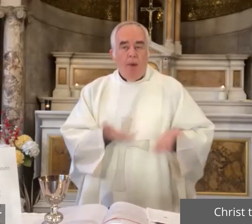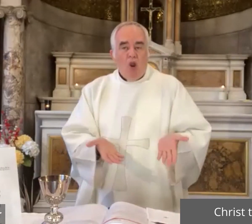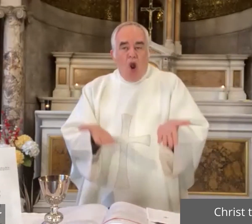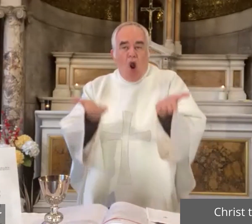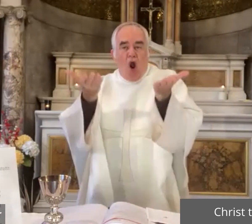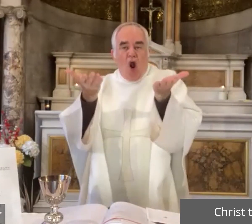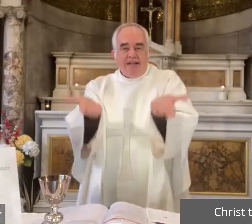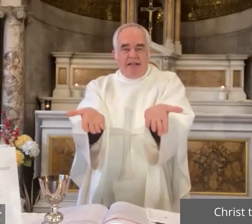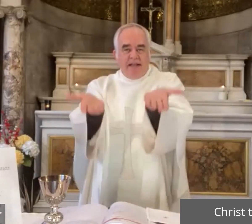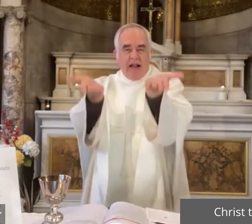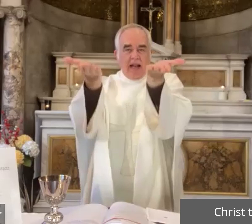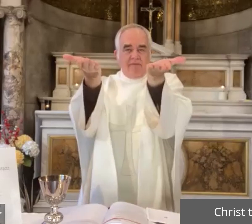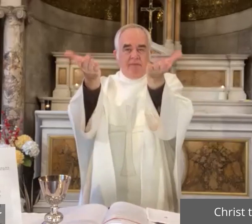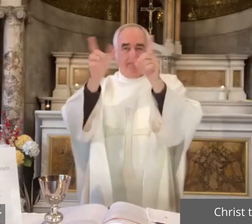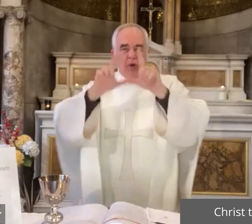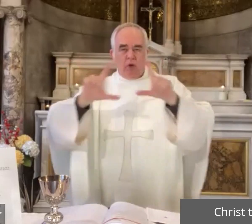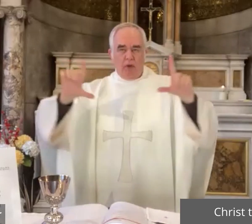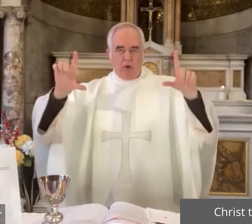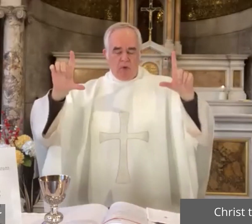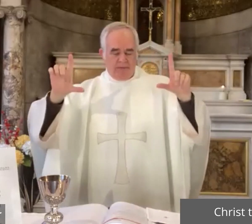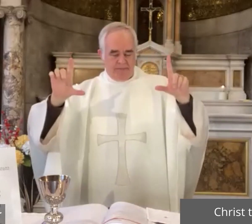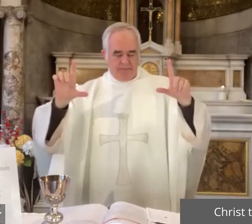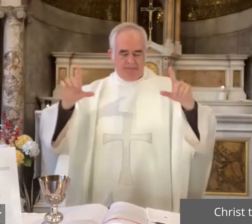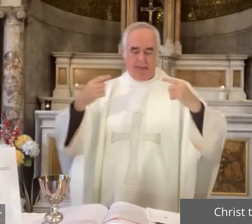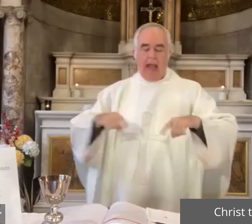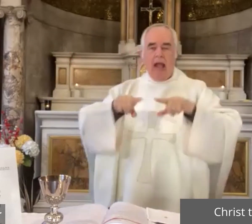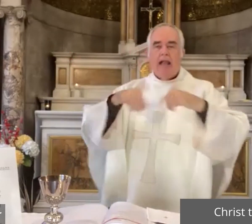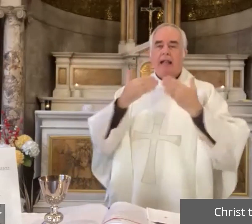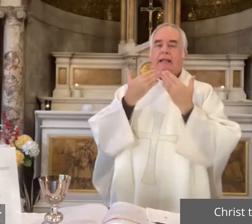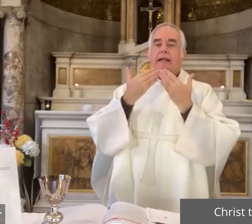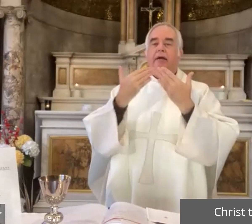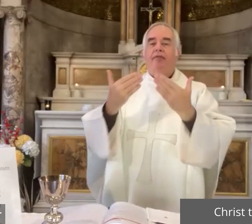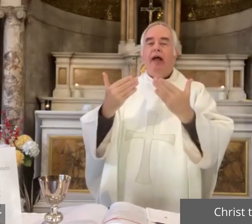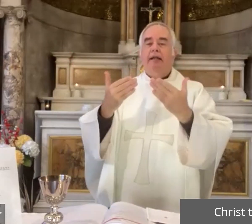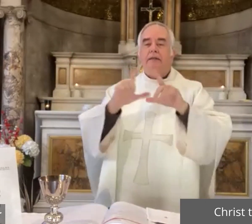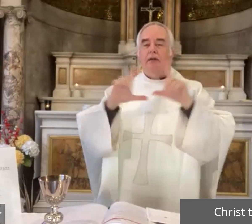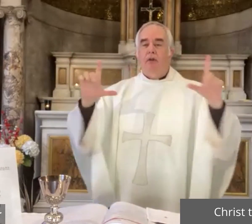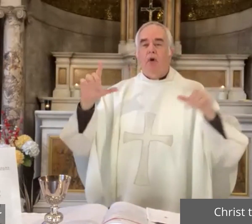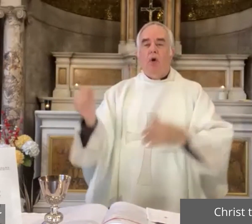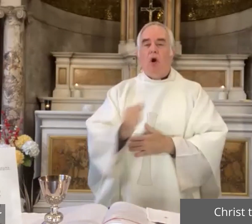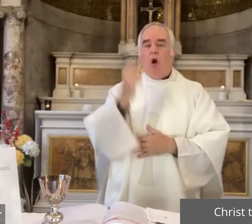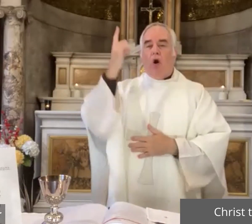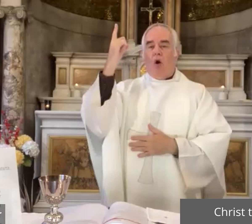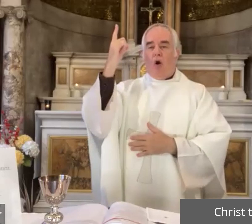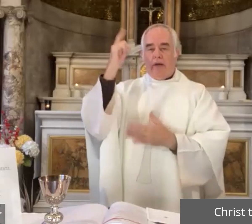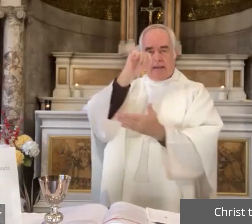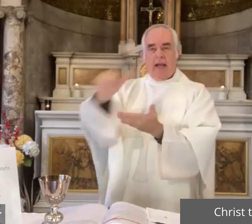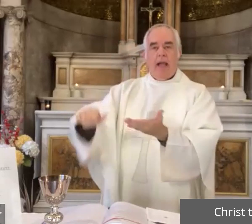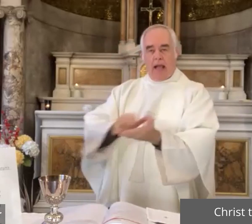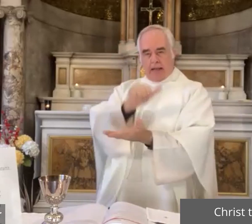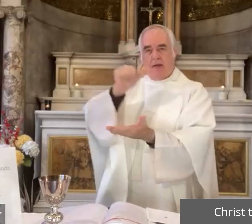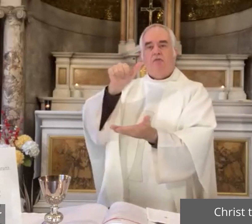Lift up your heart. The Lord. Let us give thanks to the Lord our